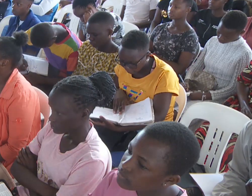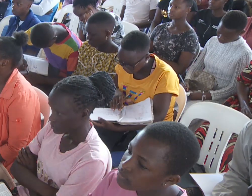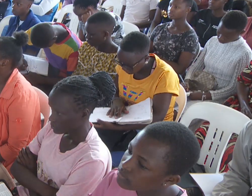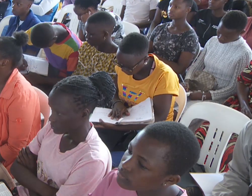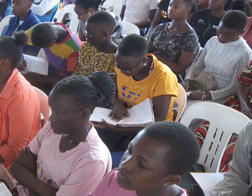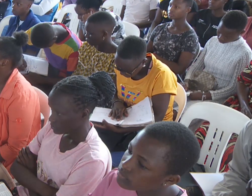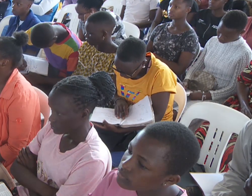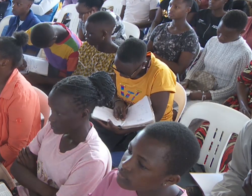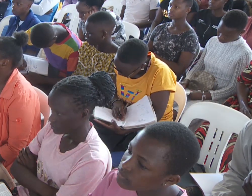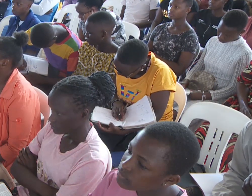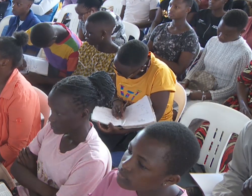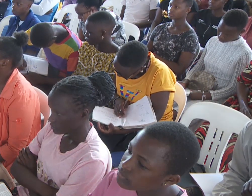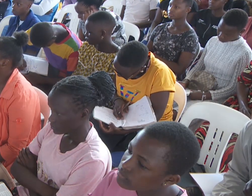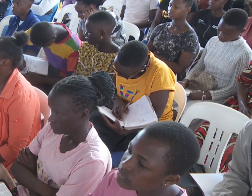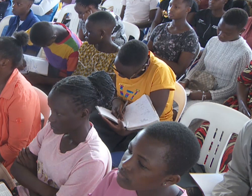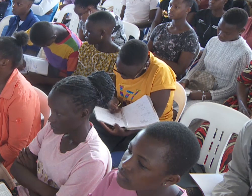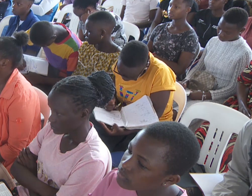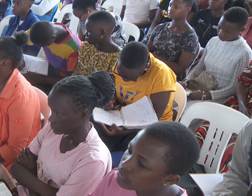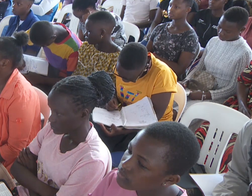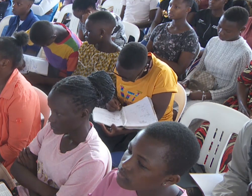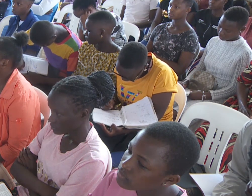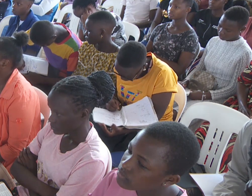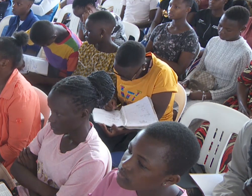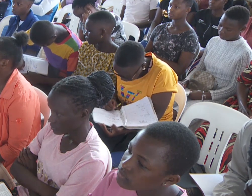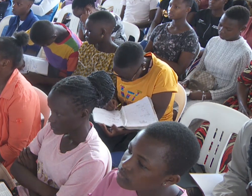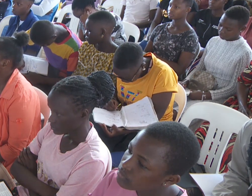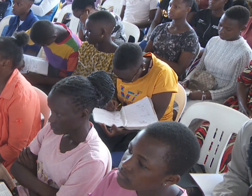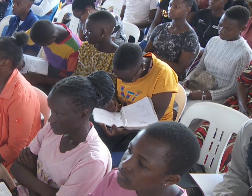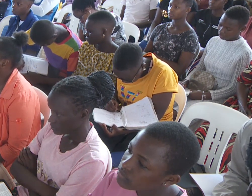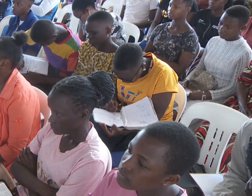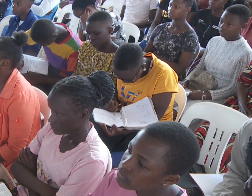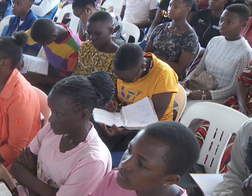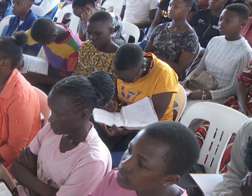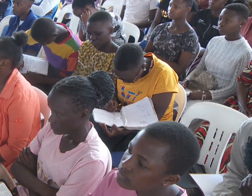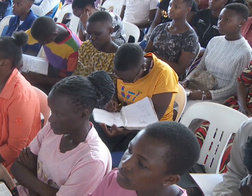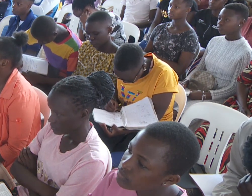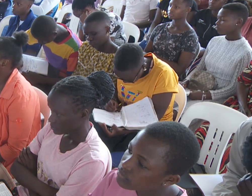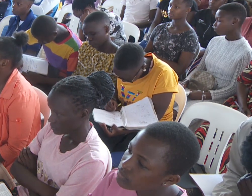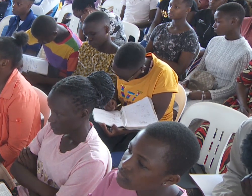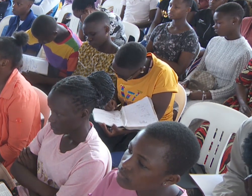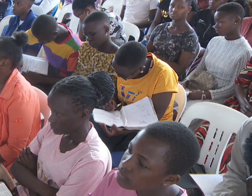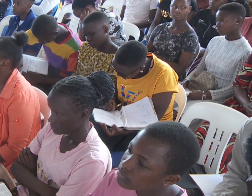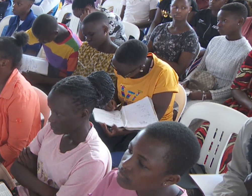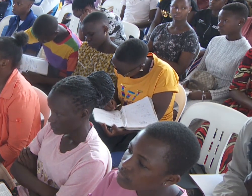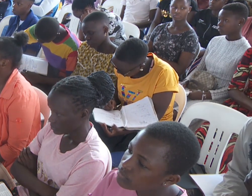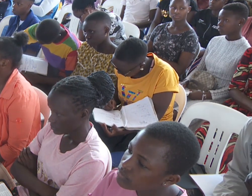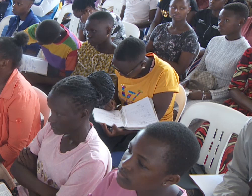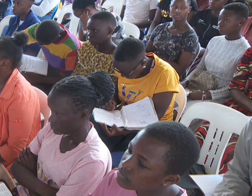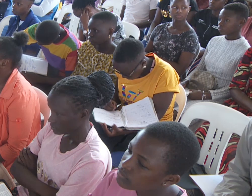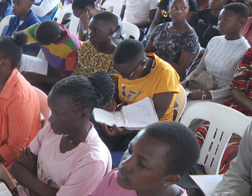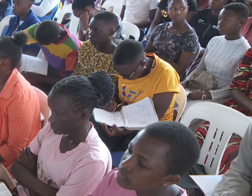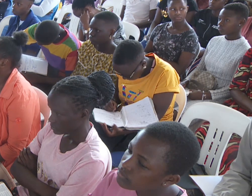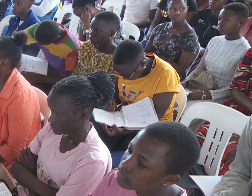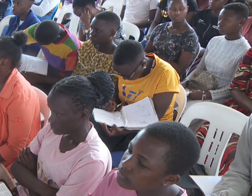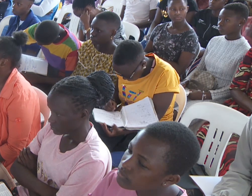ne Katonda. He had got time to stay with yali afunye ekiseera ekyezimba mu mwoyo. Njala kugamba ekiseera